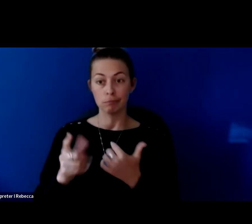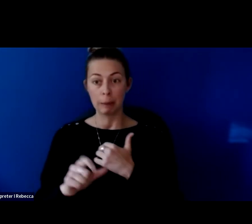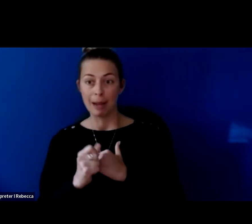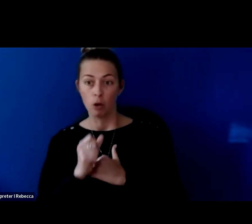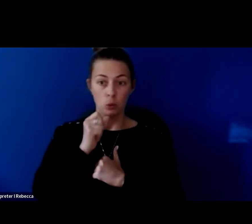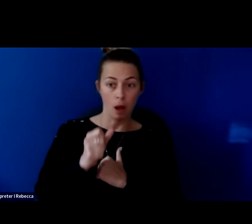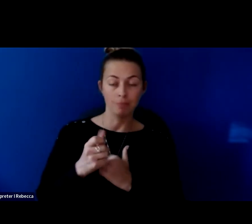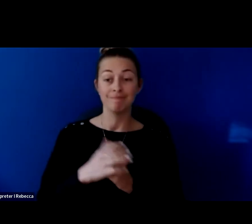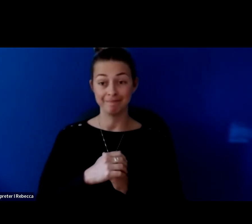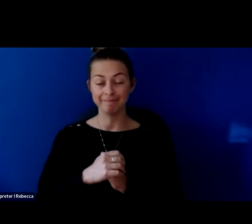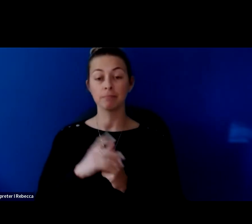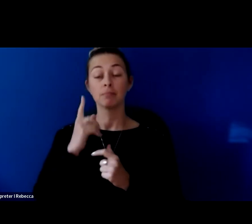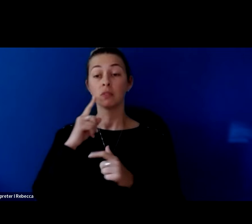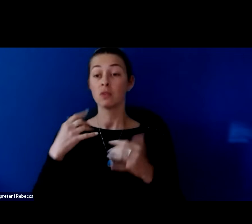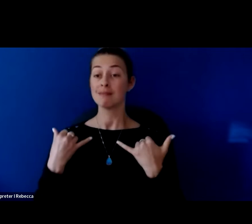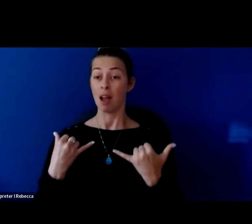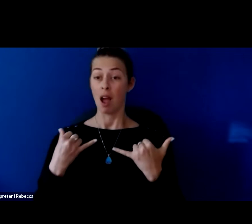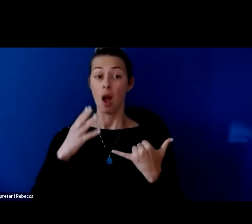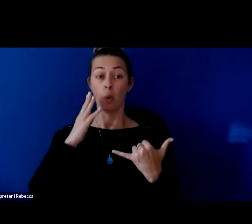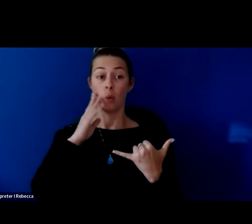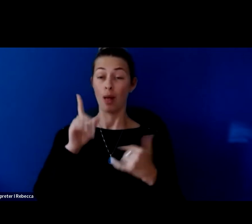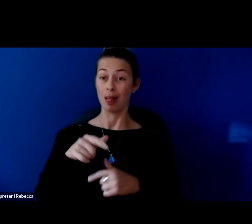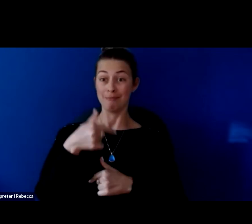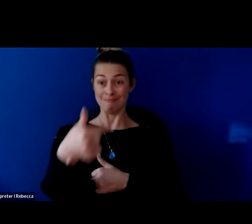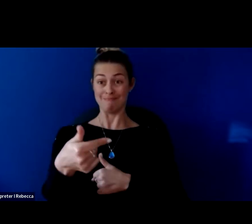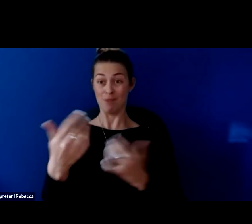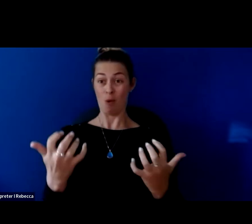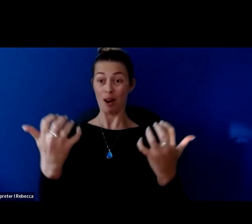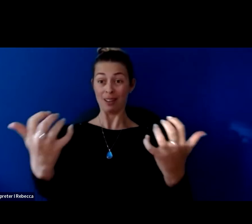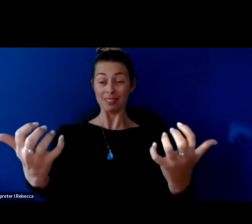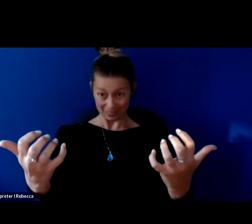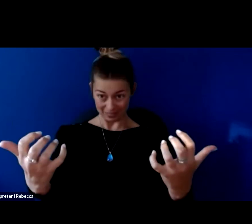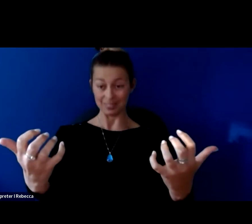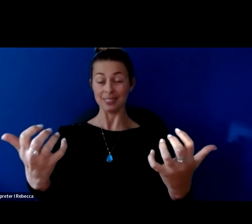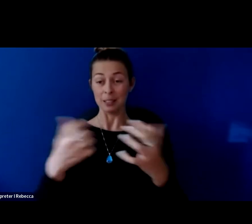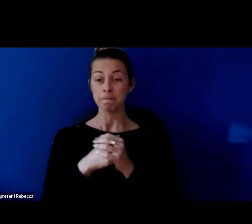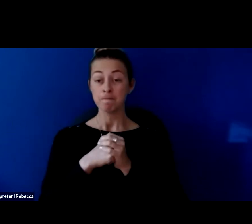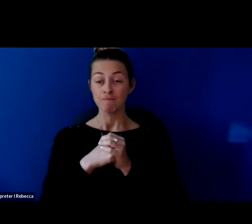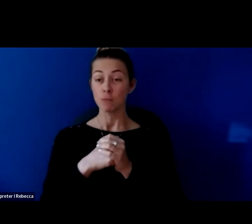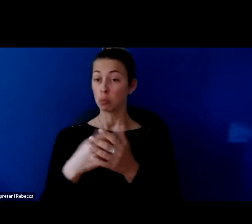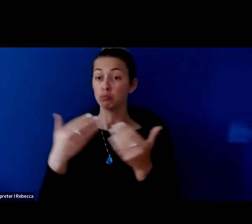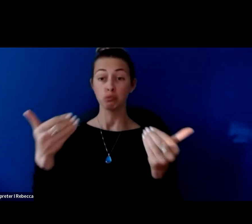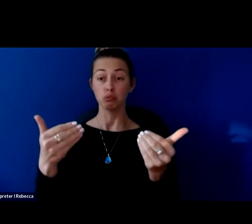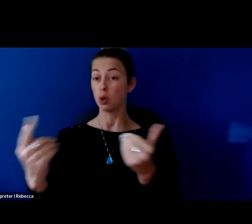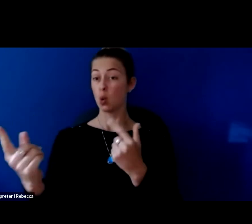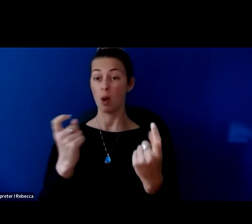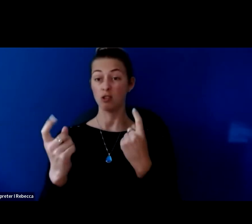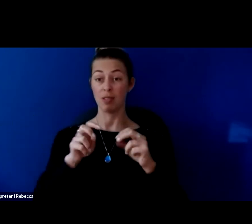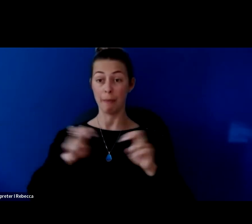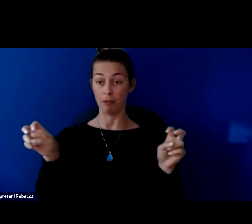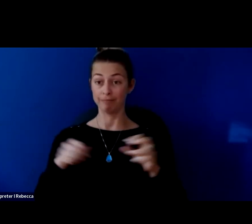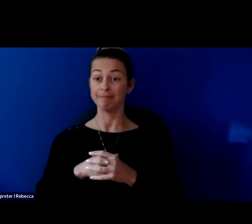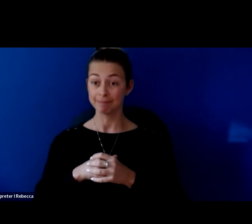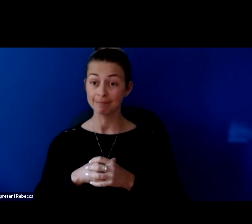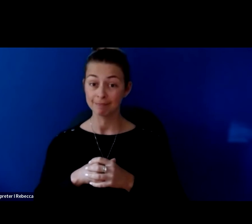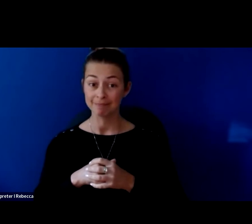or not. At this time, we will go ahead and turn things over to you, to our audience. for questions.